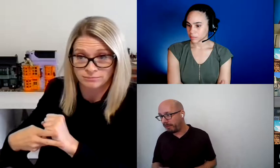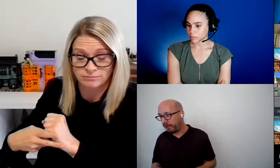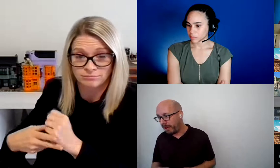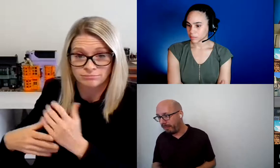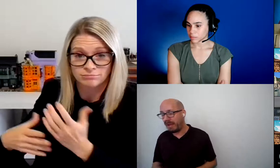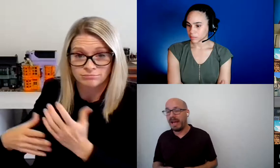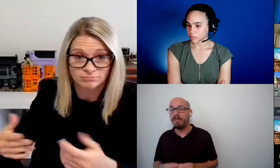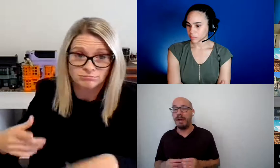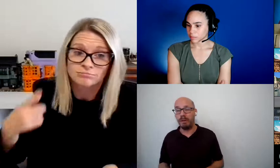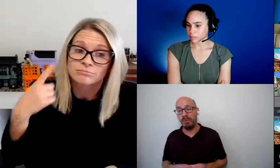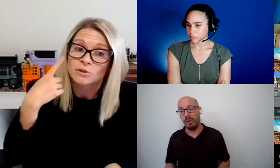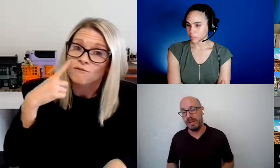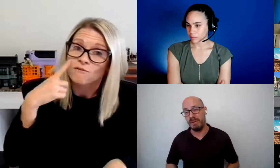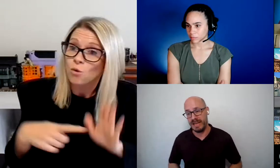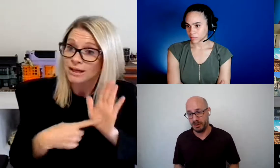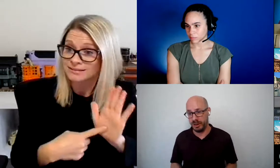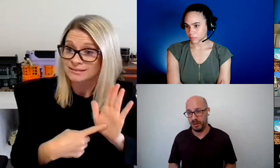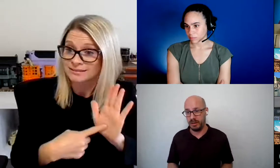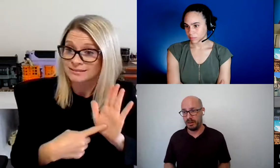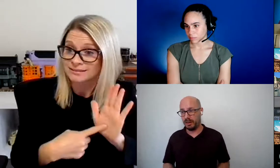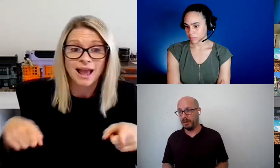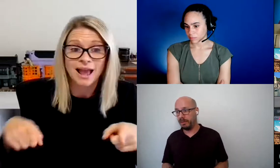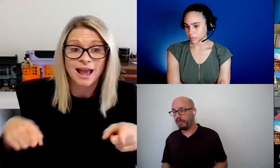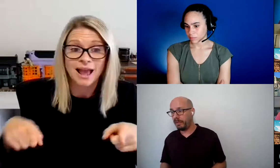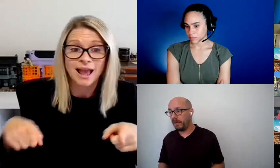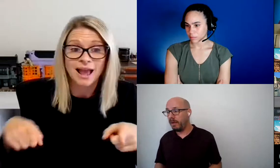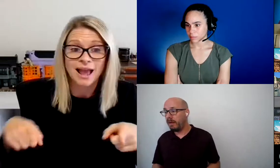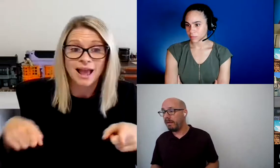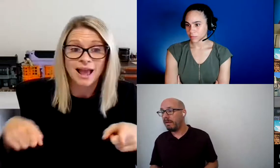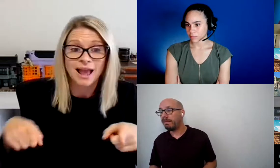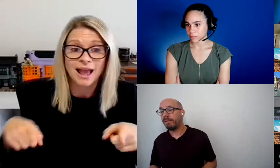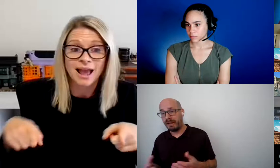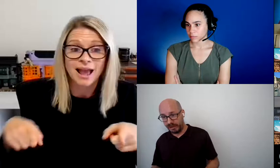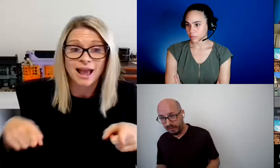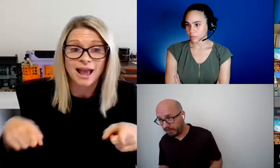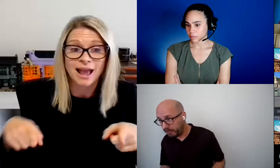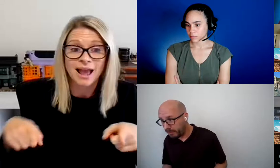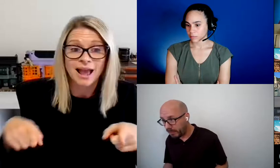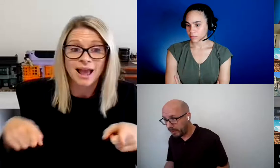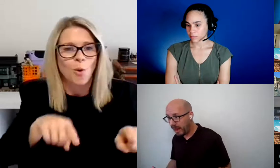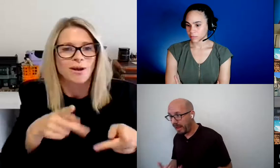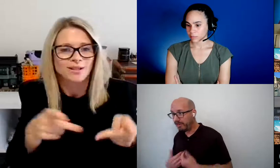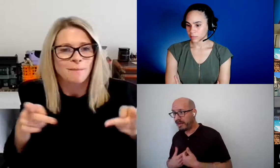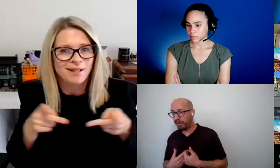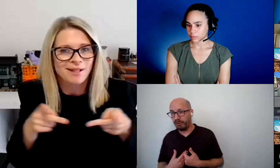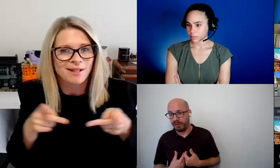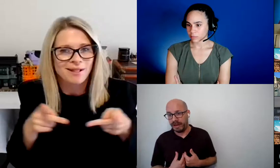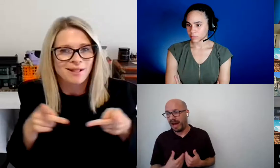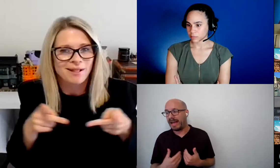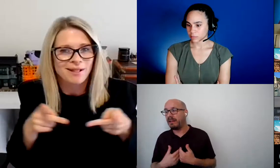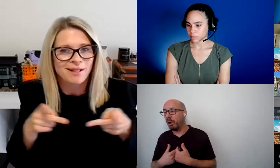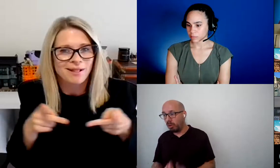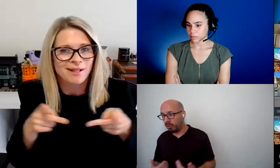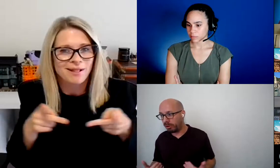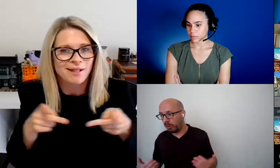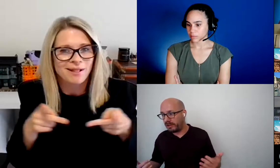experience and better employee retention. For instance, as a deaf person, I loathe